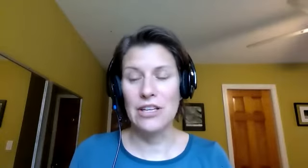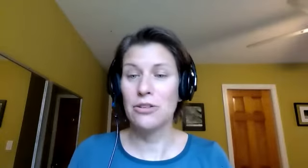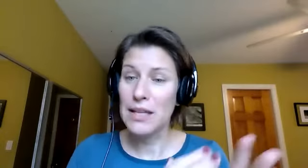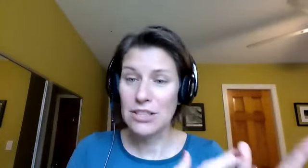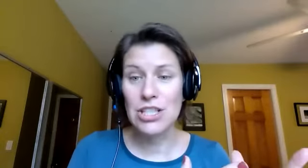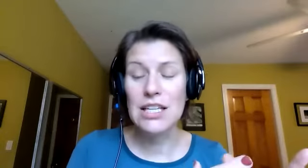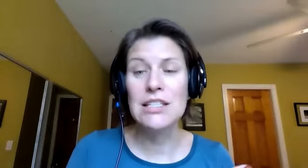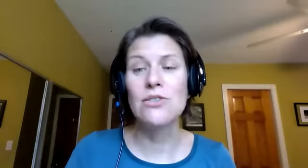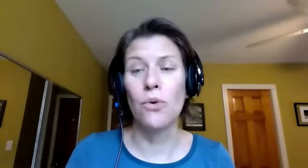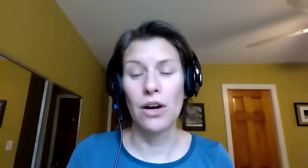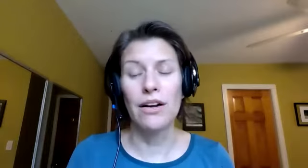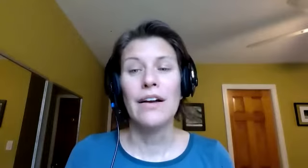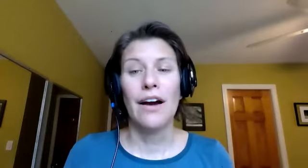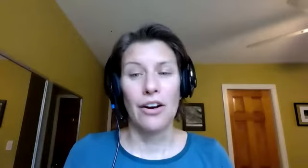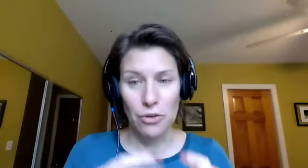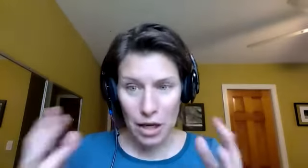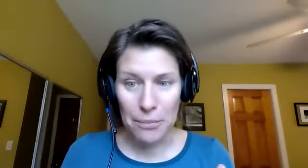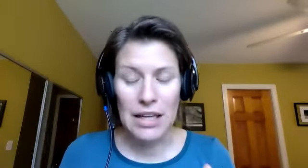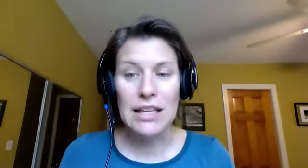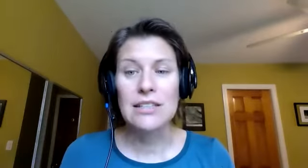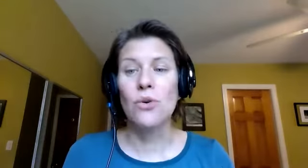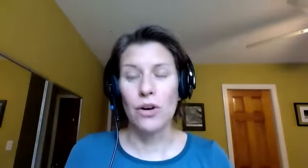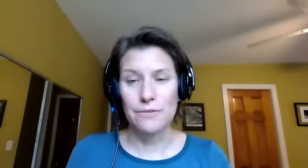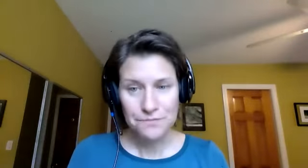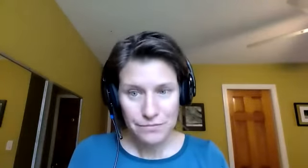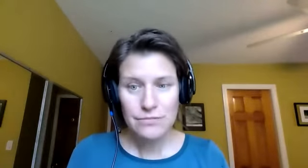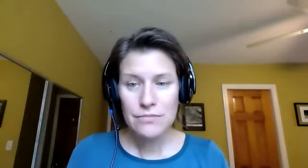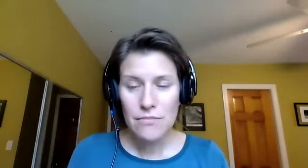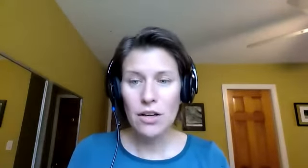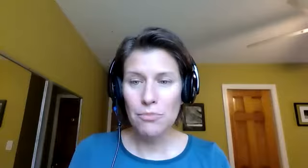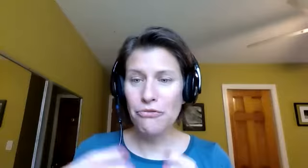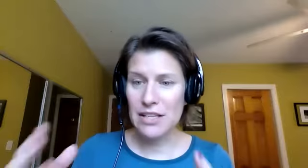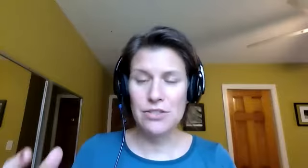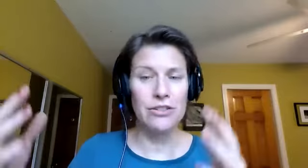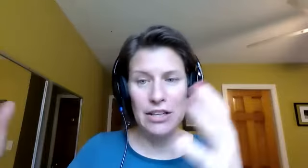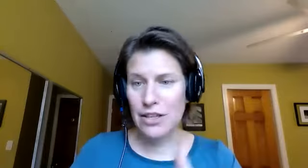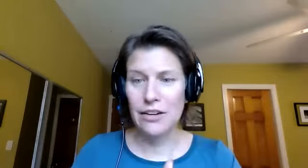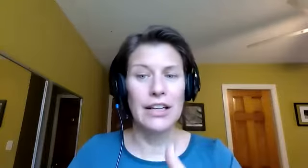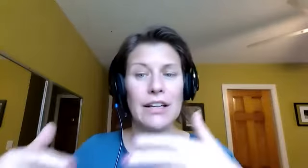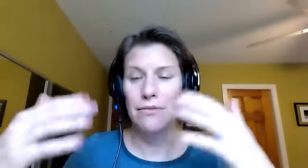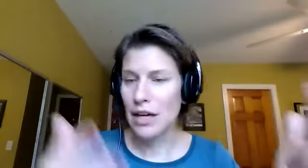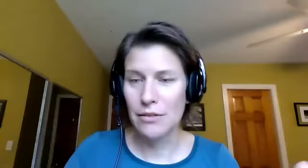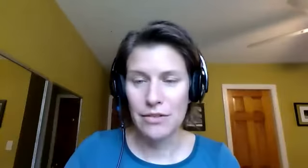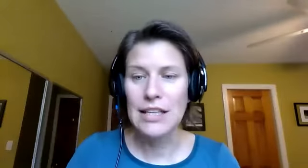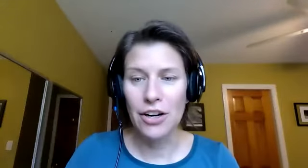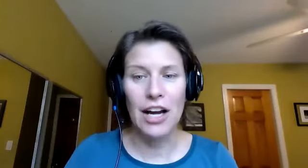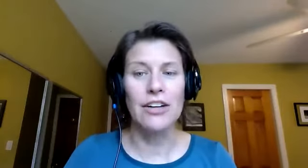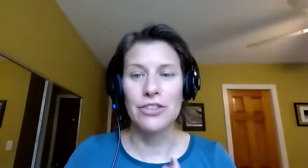either PhDs or our own companies or professor, veterinarian, ER doctor,